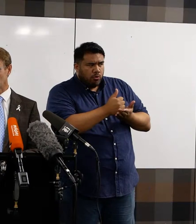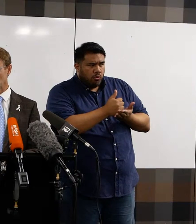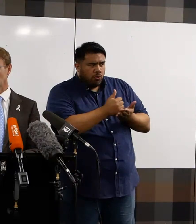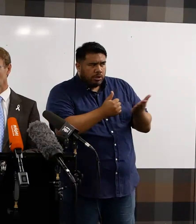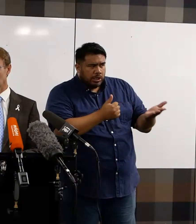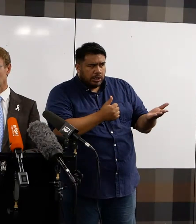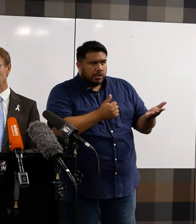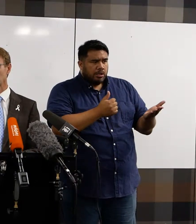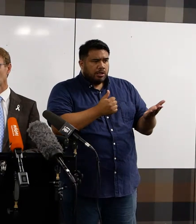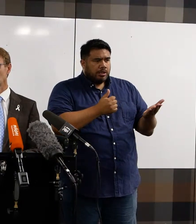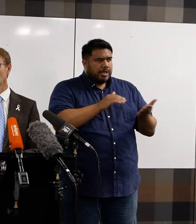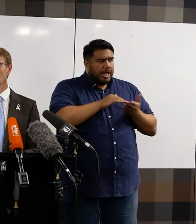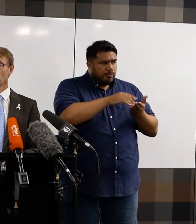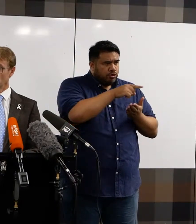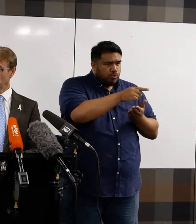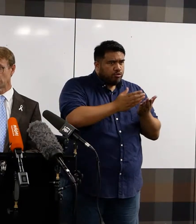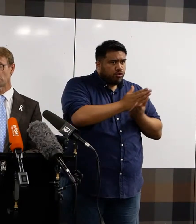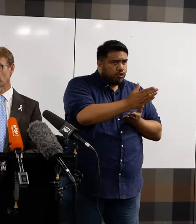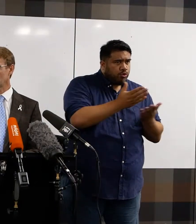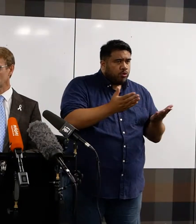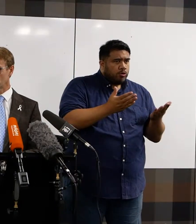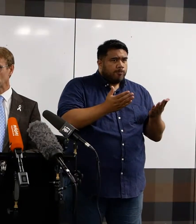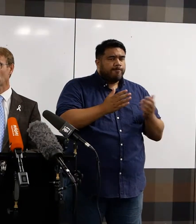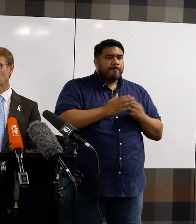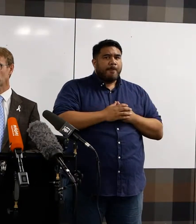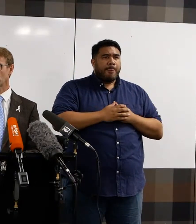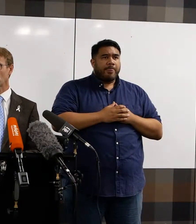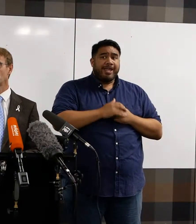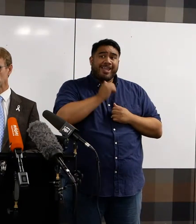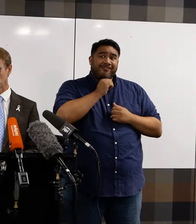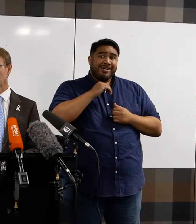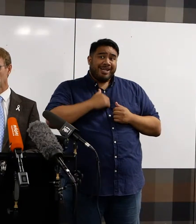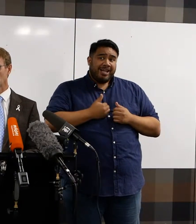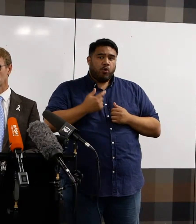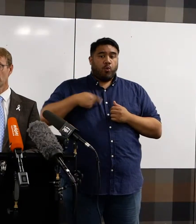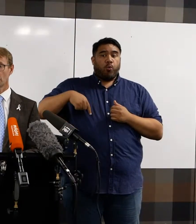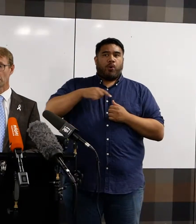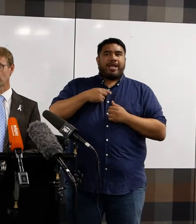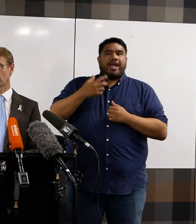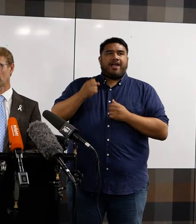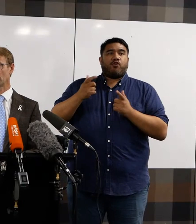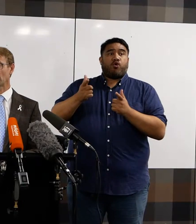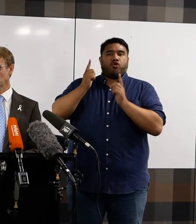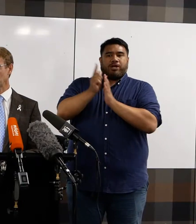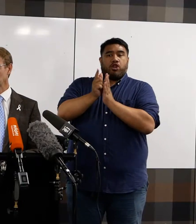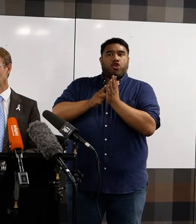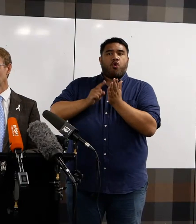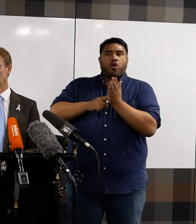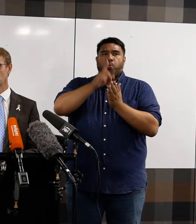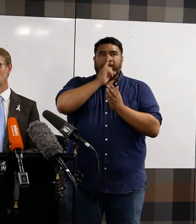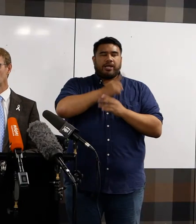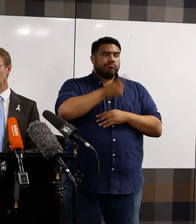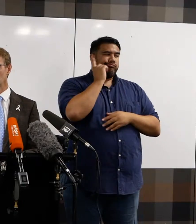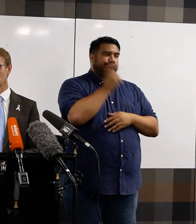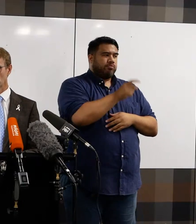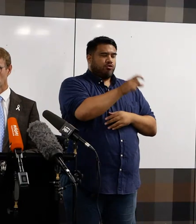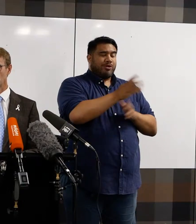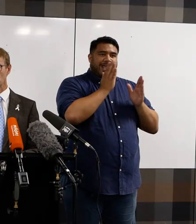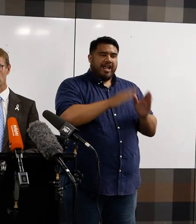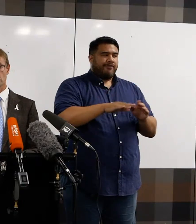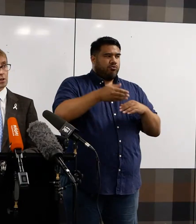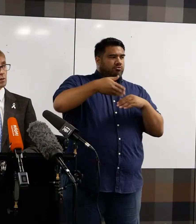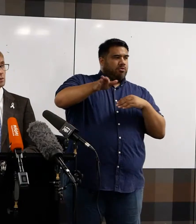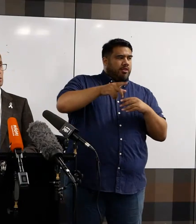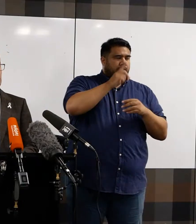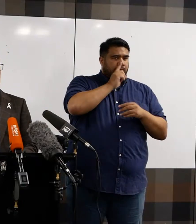the self-isolation expectation. If necessary, the medical officer of health does have powers, but in our experience, it's very, very rare that those have to